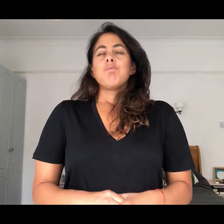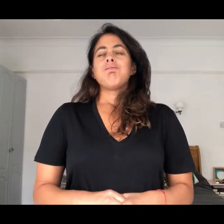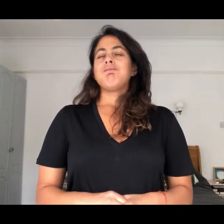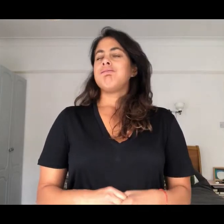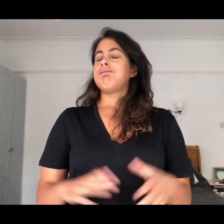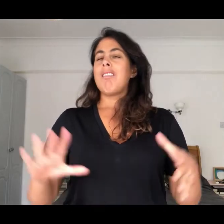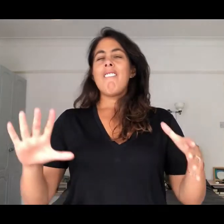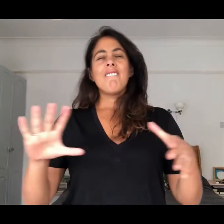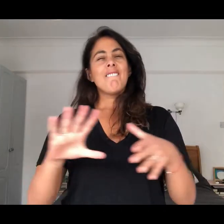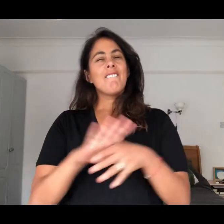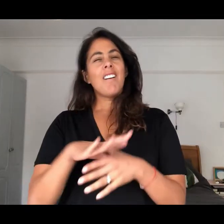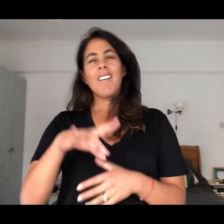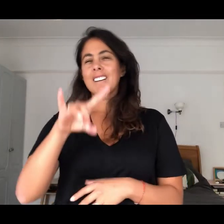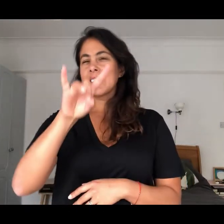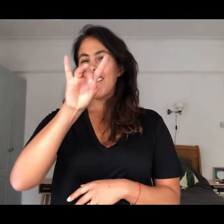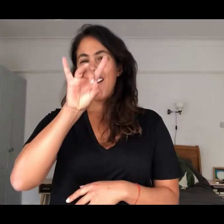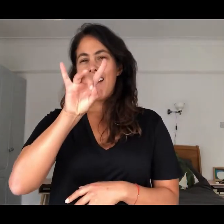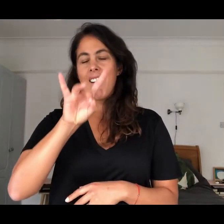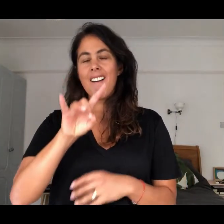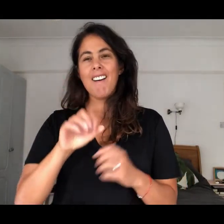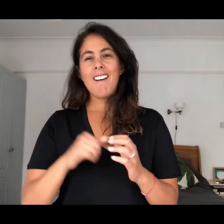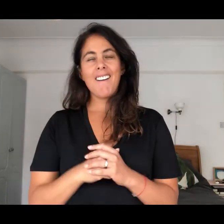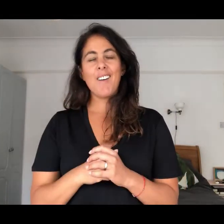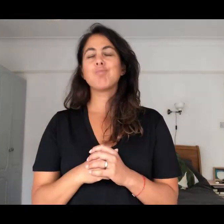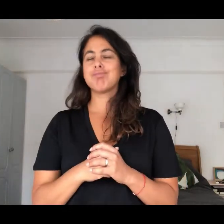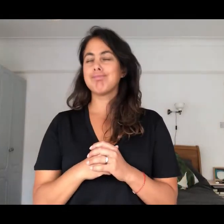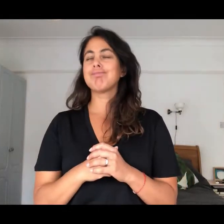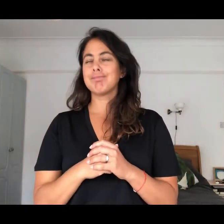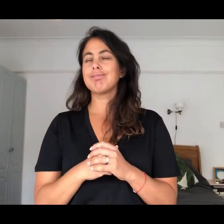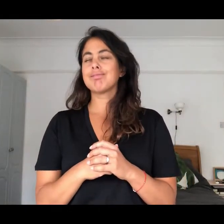Raquelle. Oh yes.